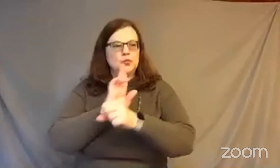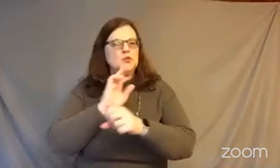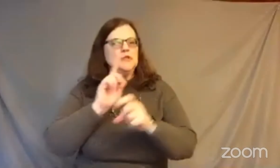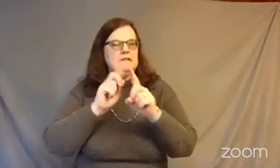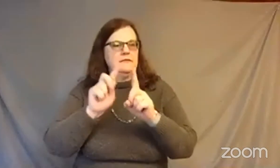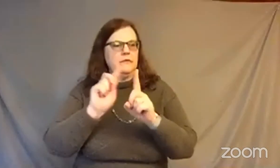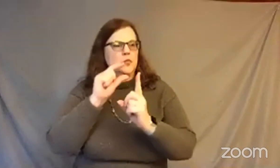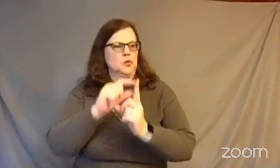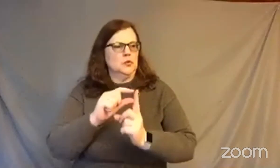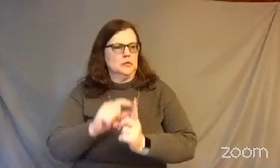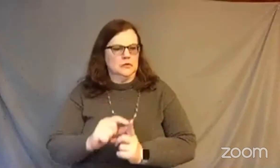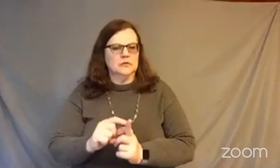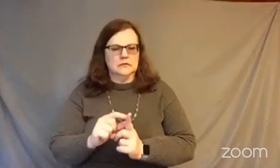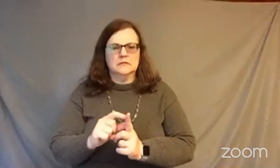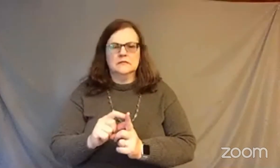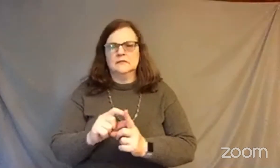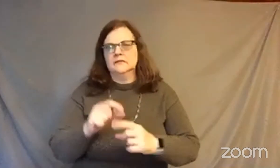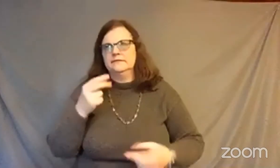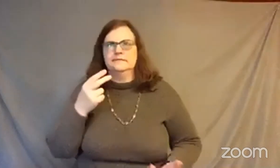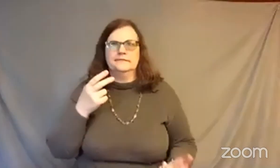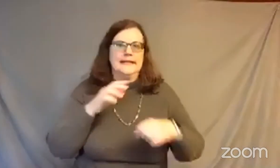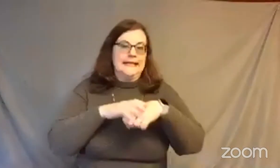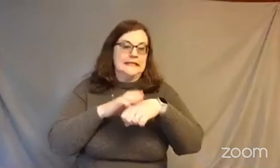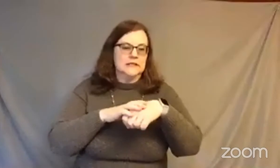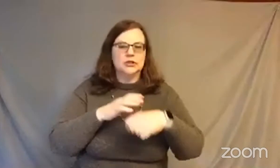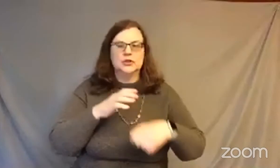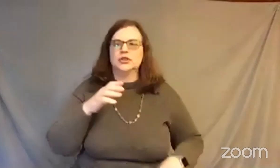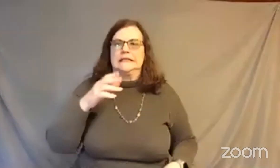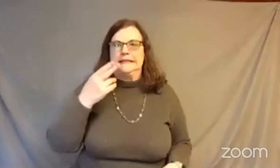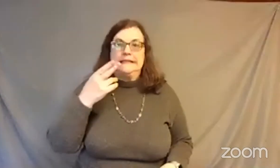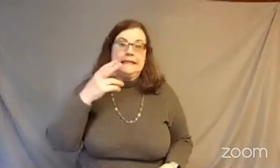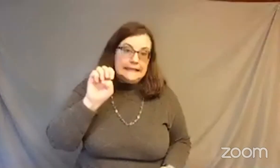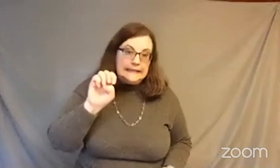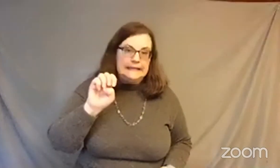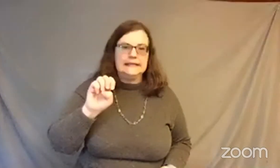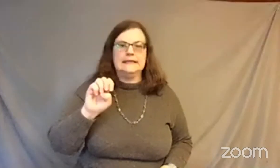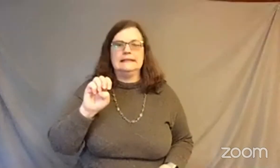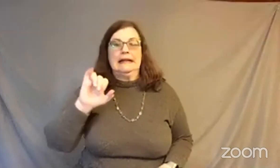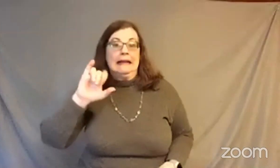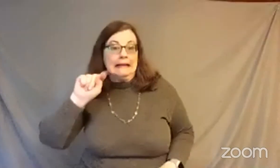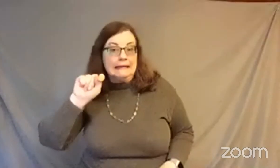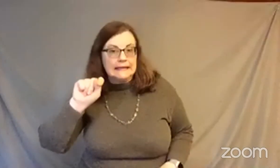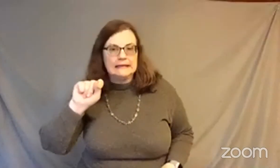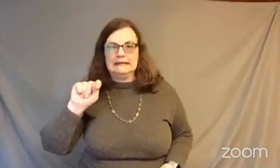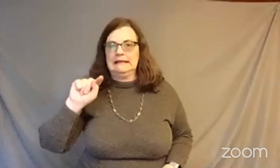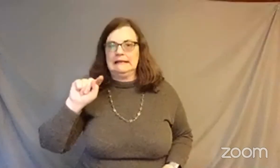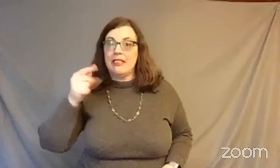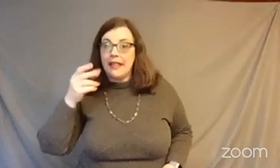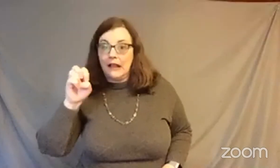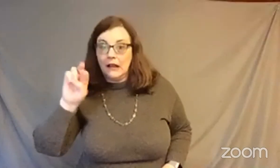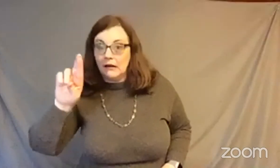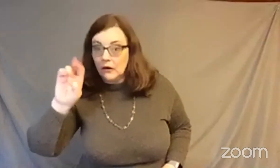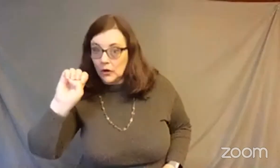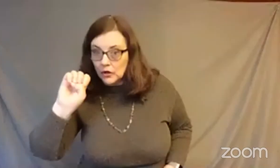or as a gesture. In spoken language, there would be different words that would be related to it. So in English, it might be